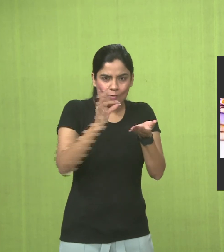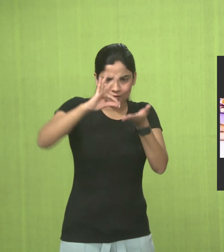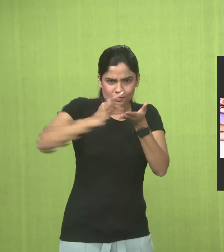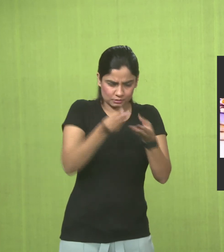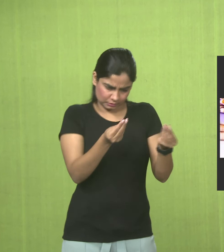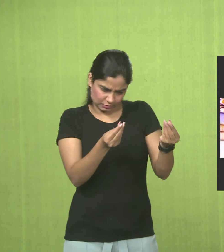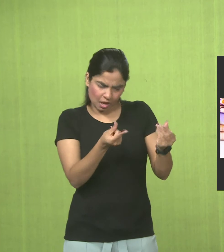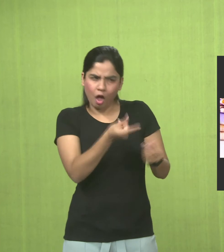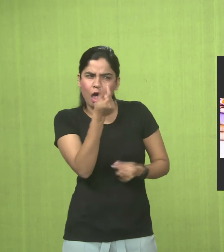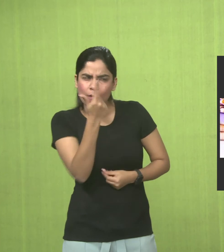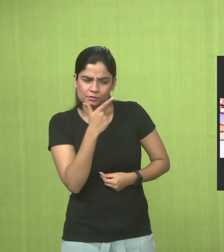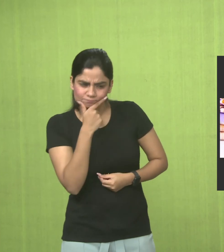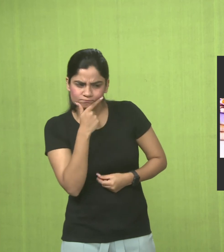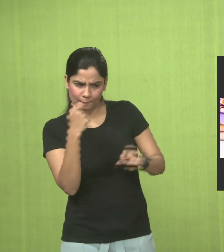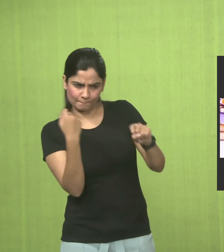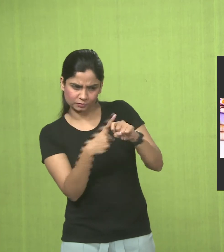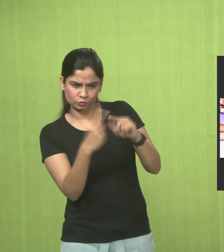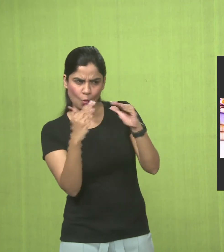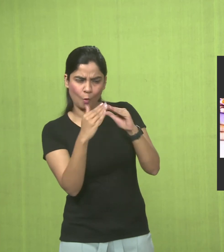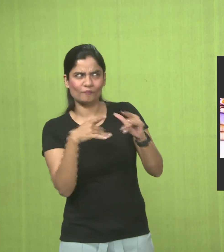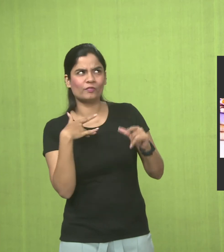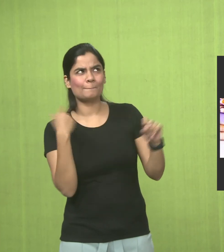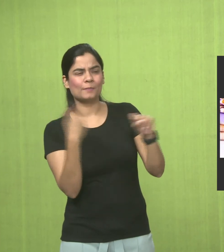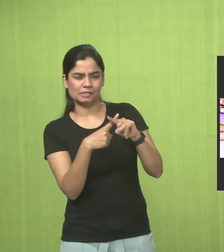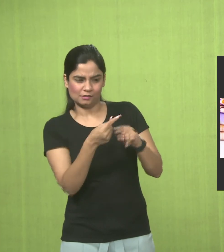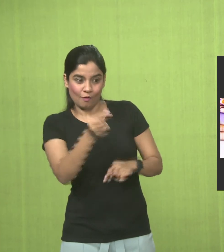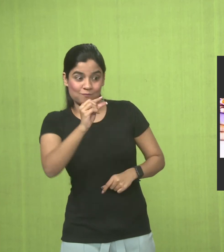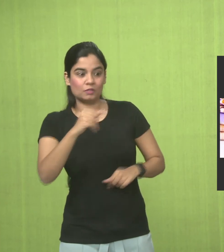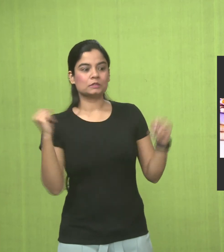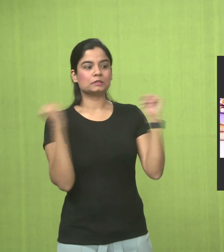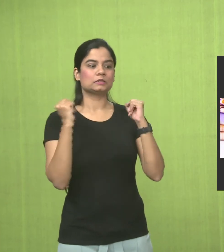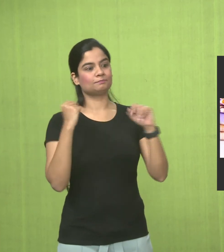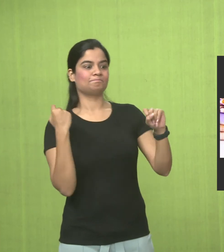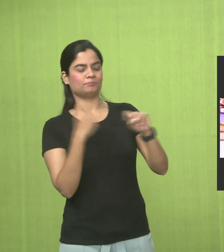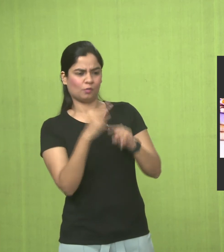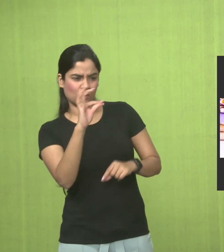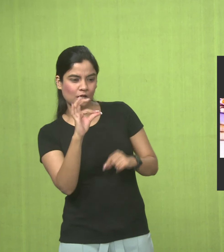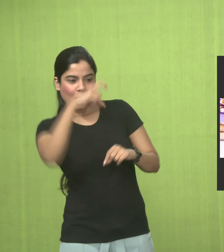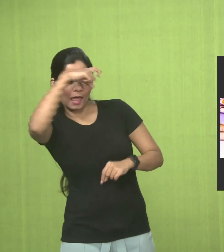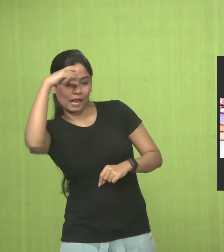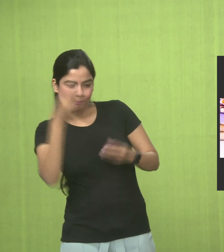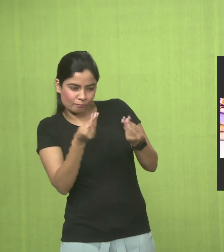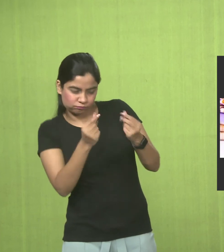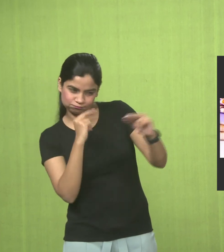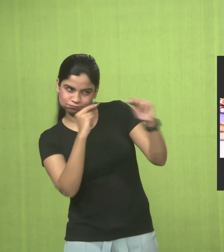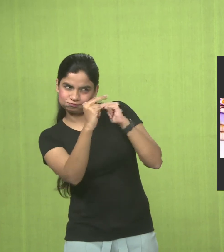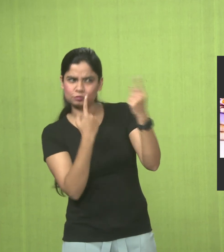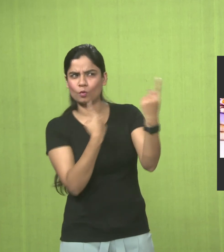Fabrics, learning the components of fabrics, its construction, its selection, its pricing,